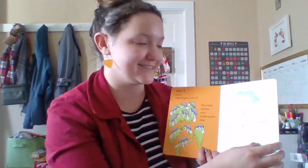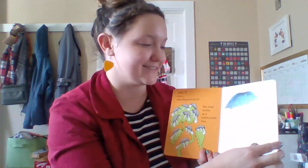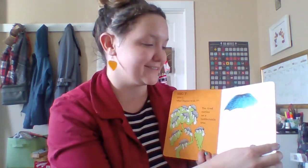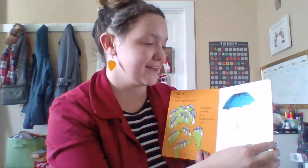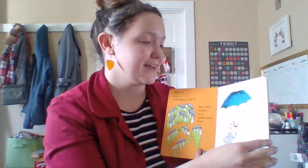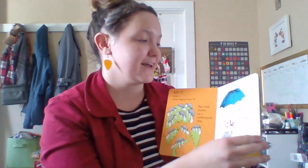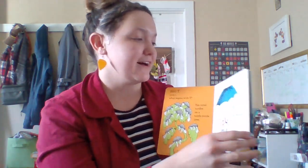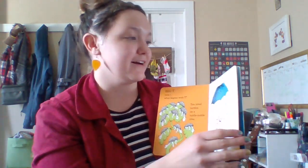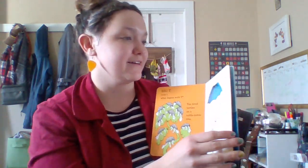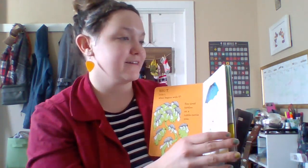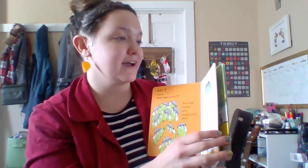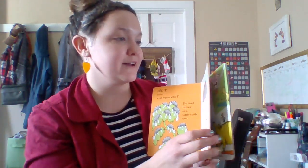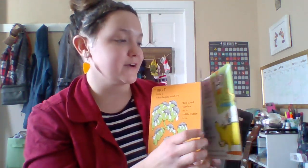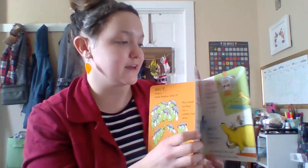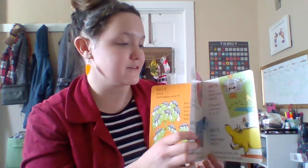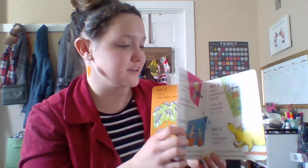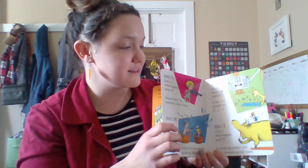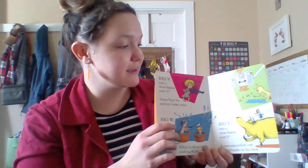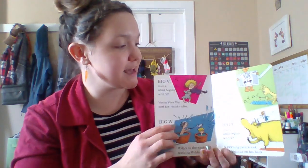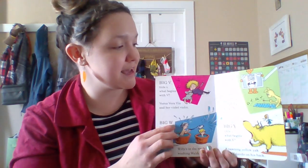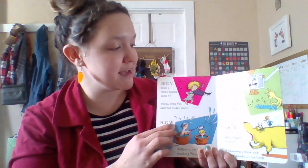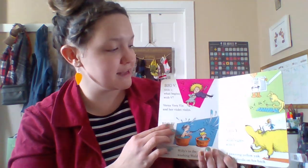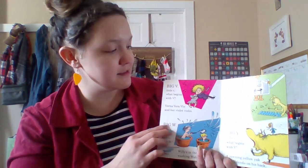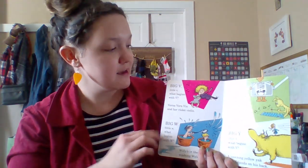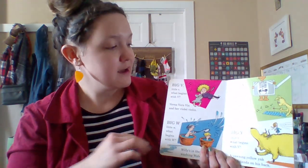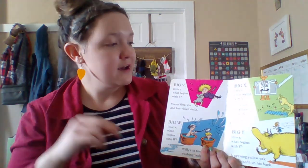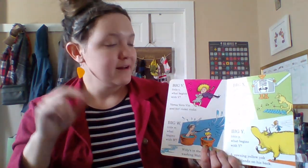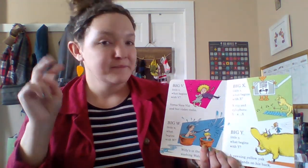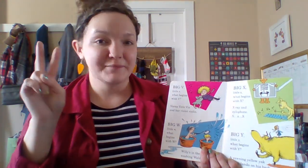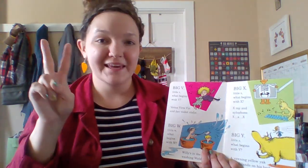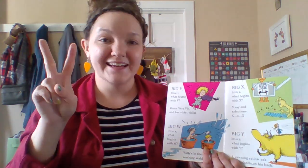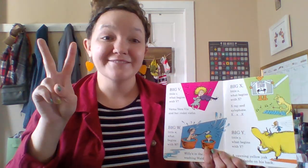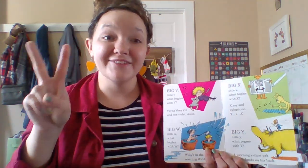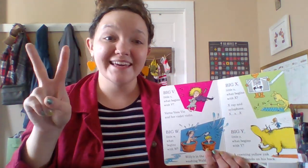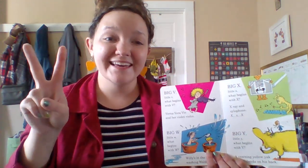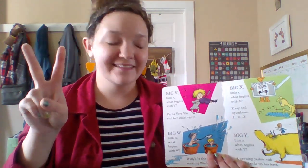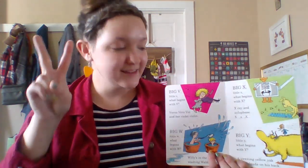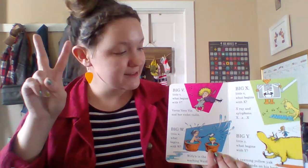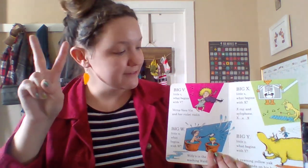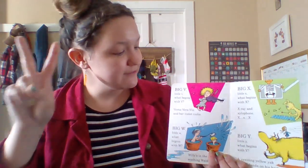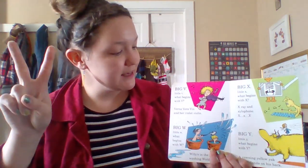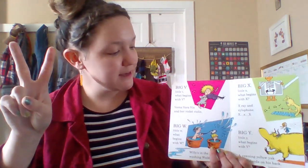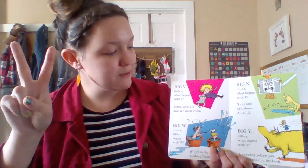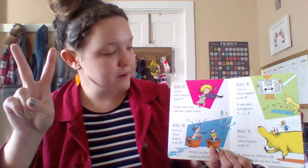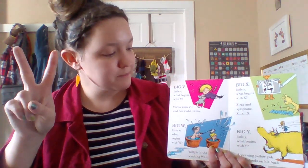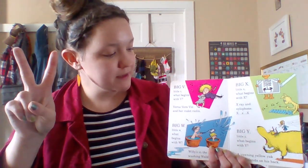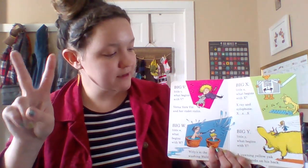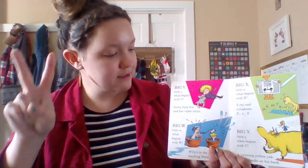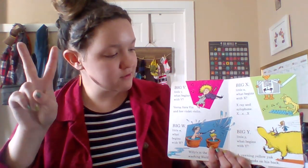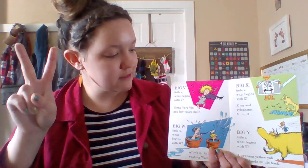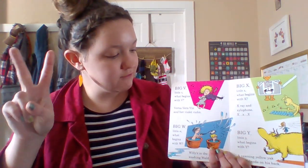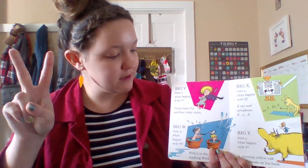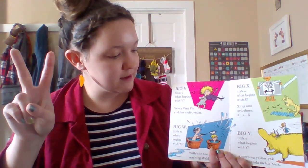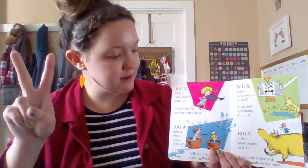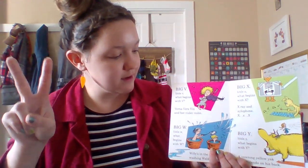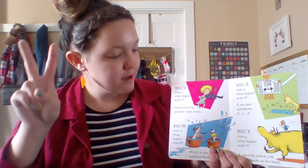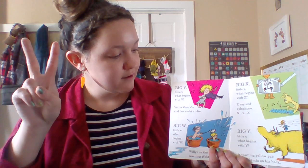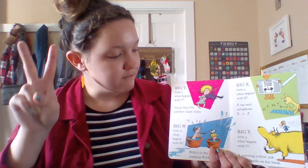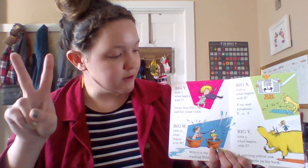too. Alrighty, we're getting towards the end. Big V, little V, what begins with V?